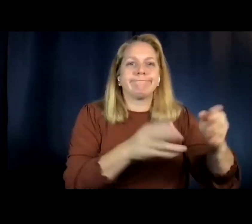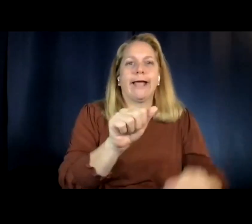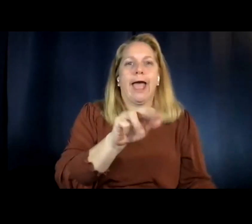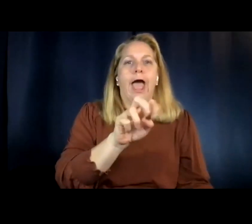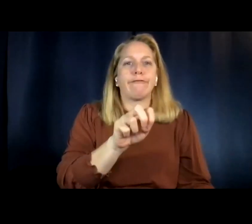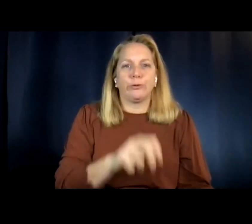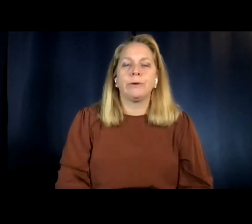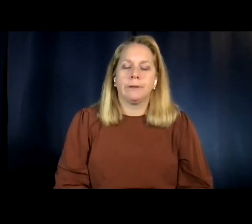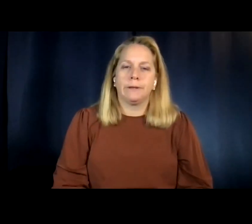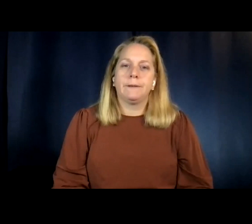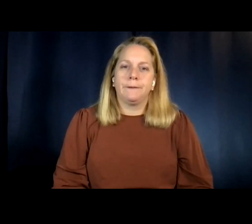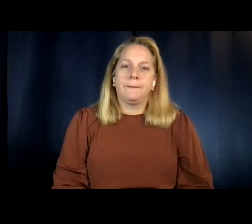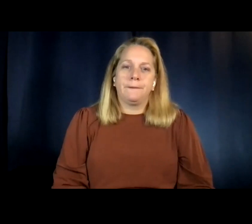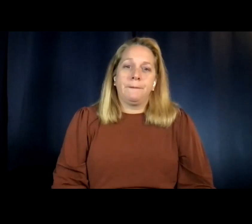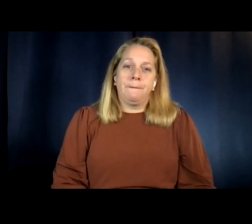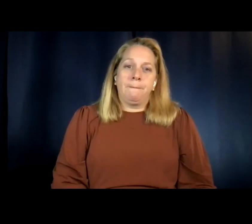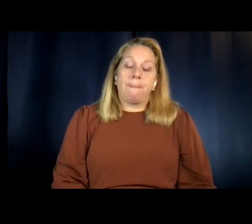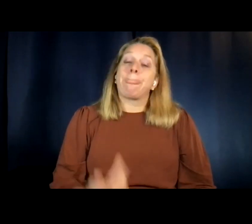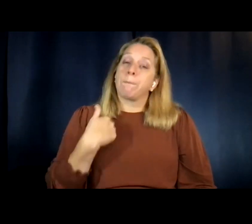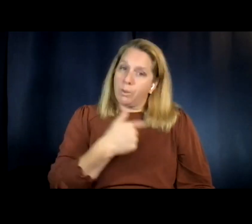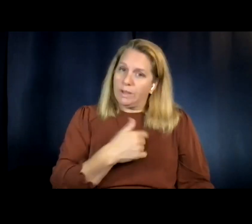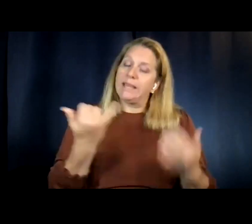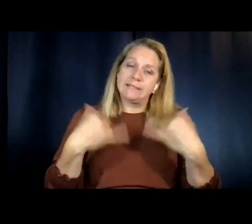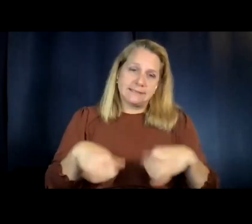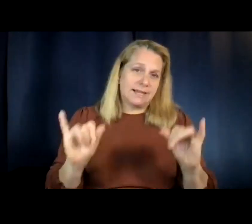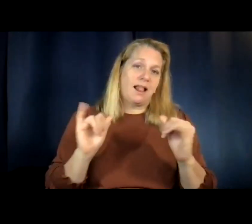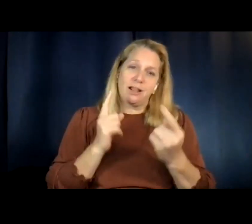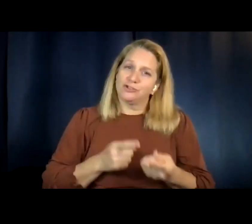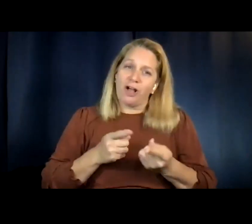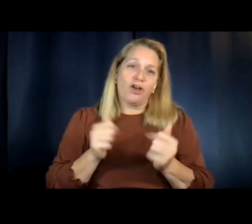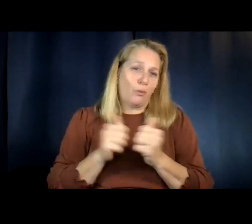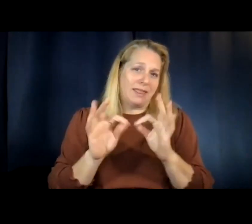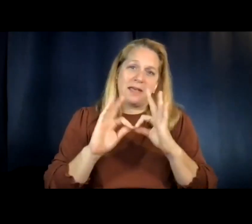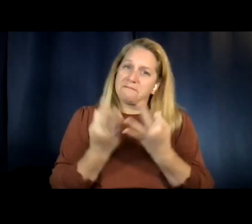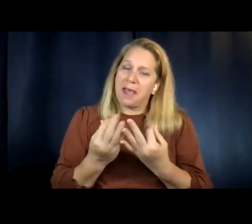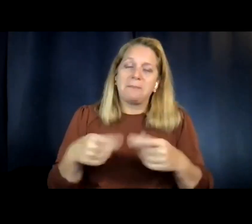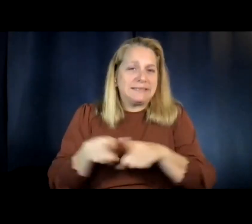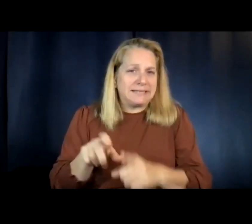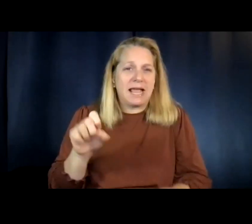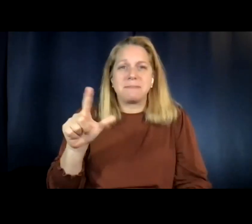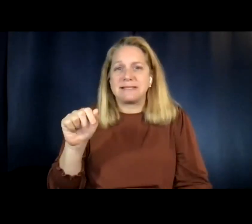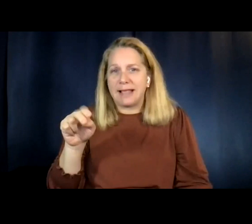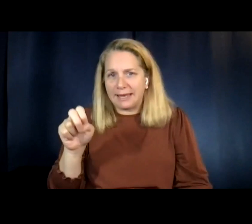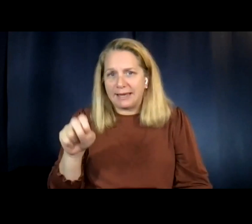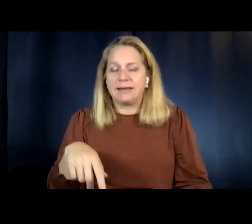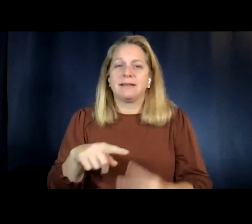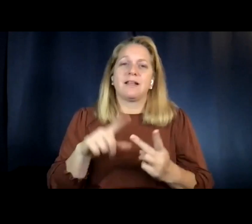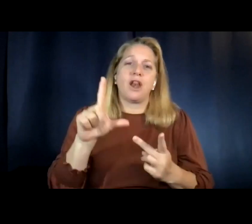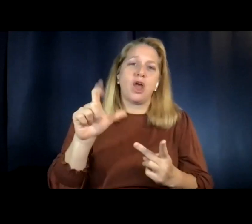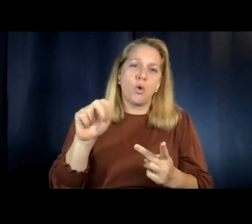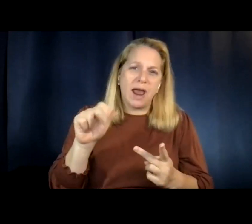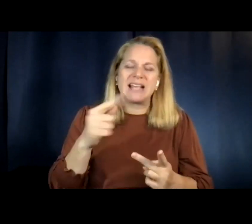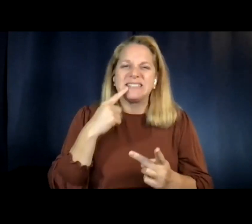still do struggle with family, just as Selena and Lorena had shared, that their family says, oh, but they